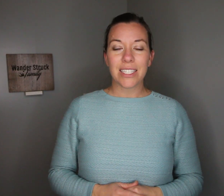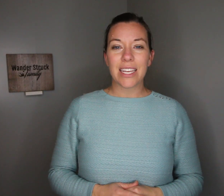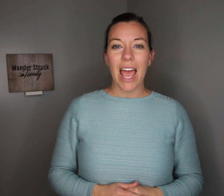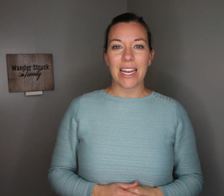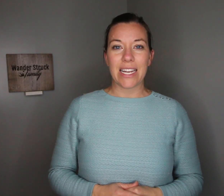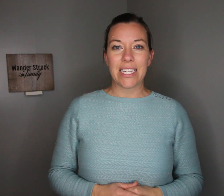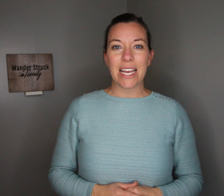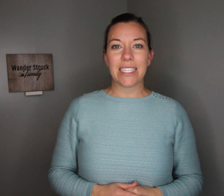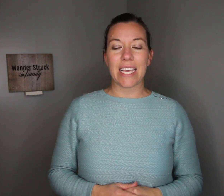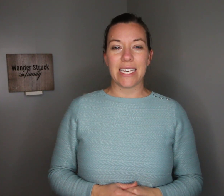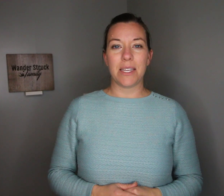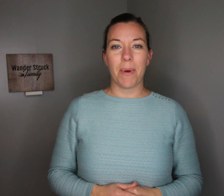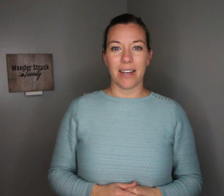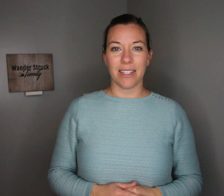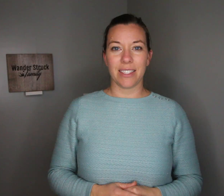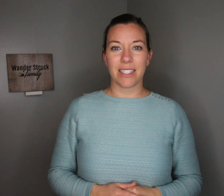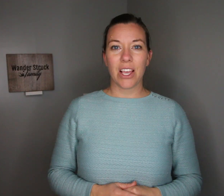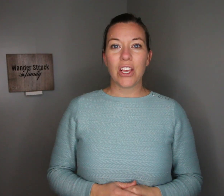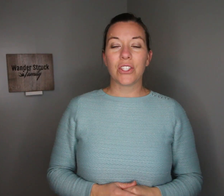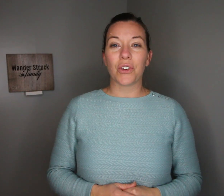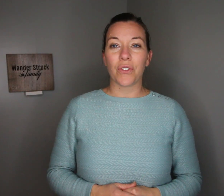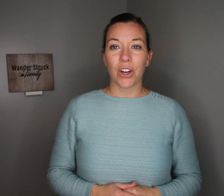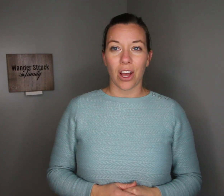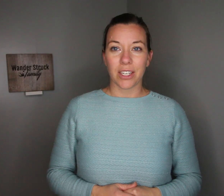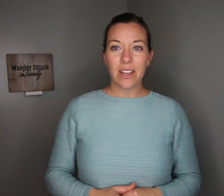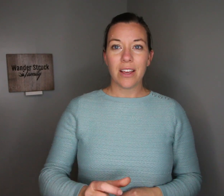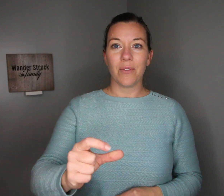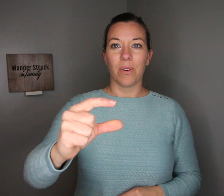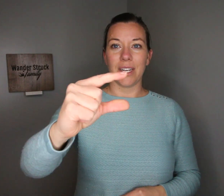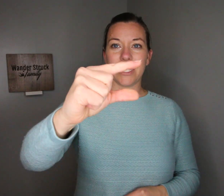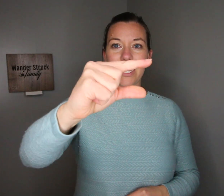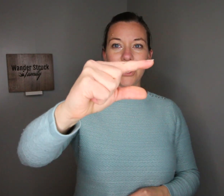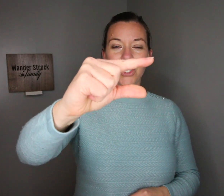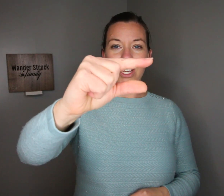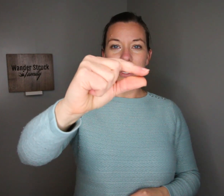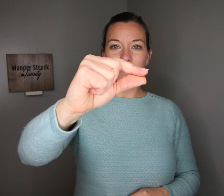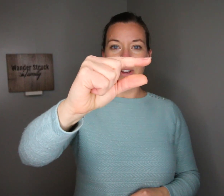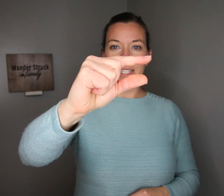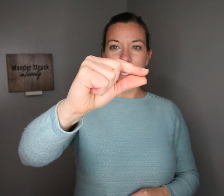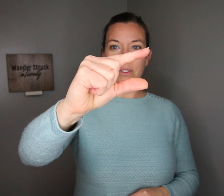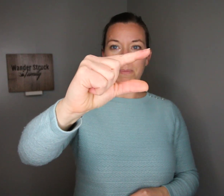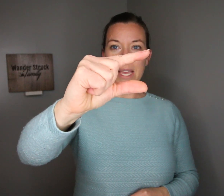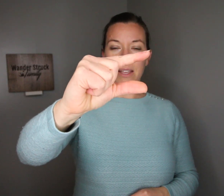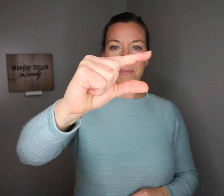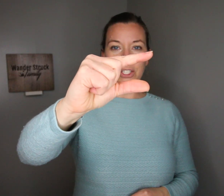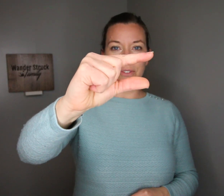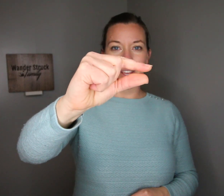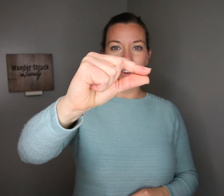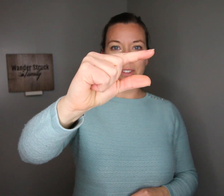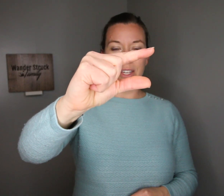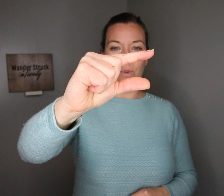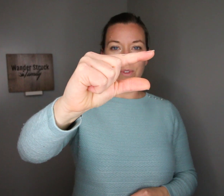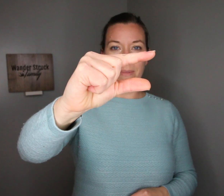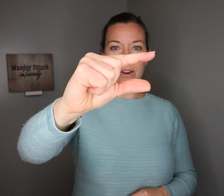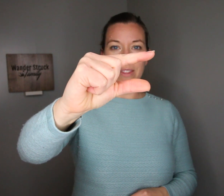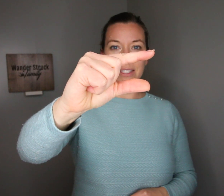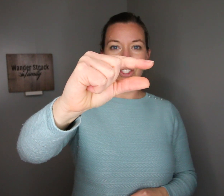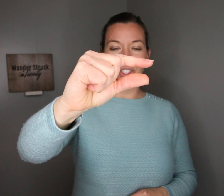Gandhi and India's independence. So for Gandhi, we're going to sign a G. We're going to take those pinch your fingers and hold them out. That's